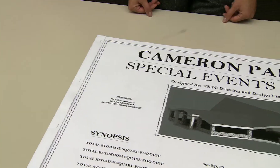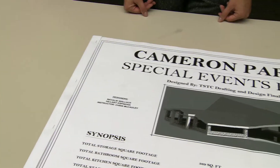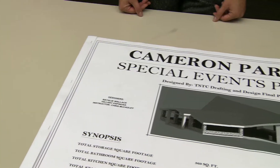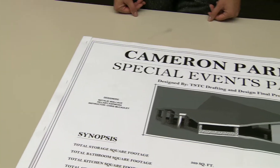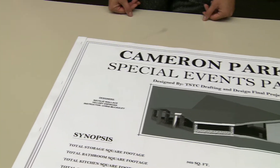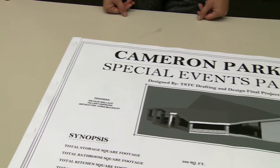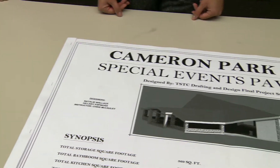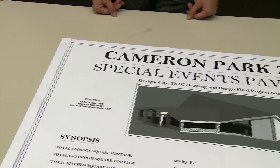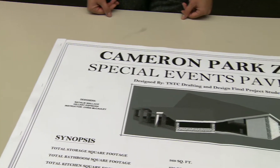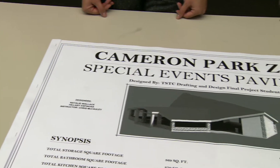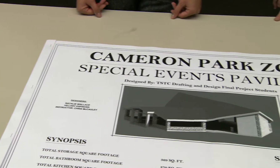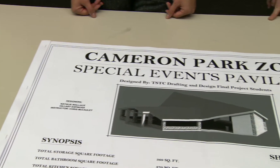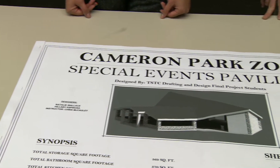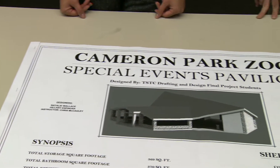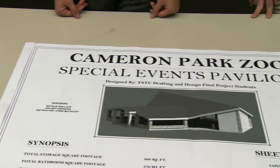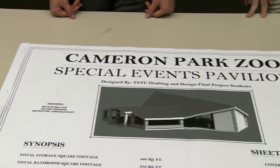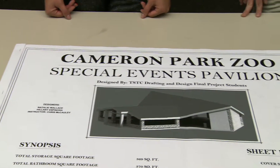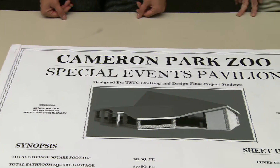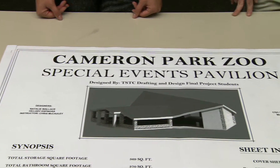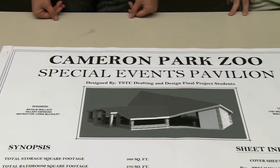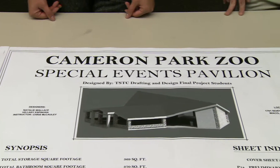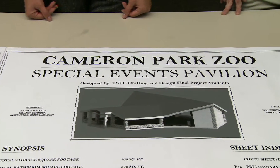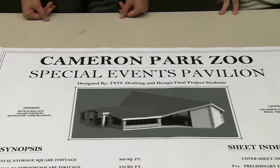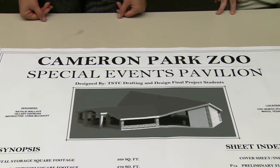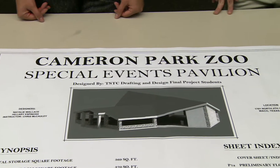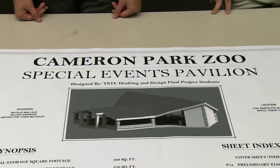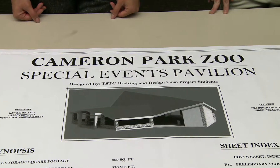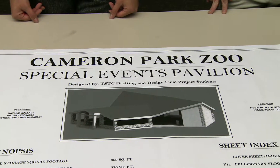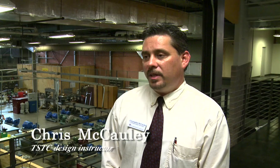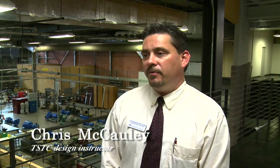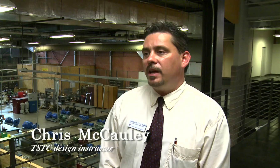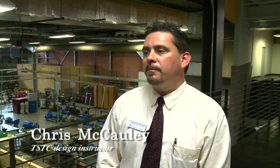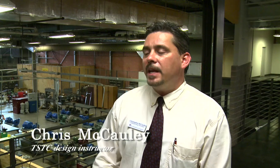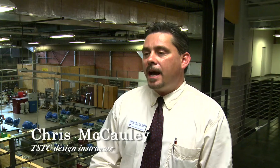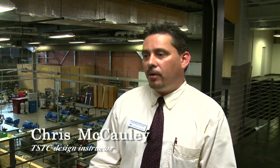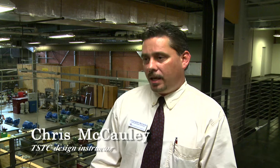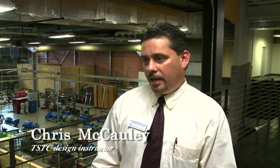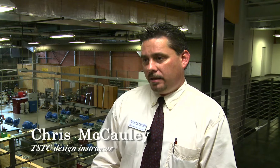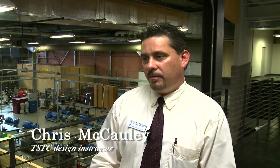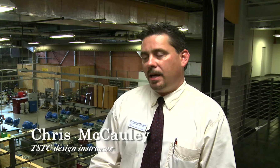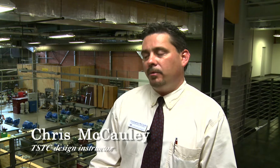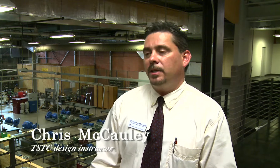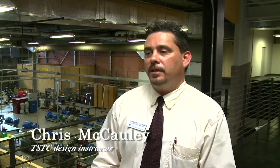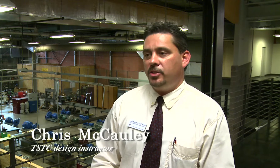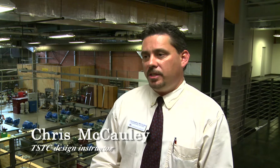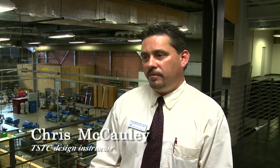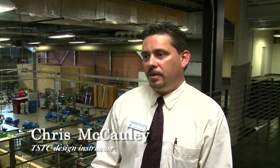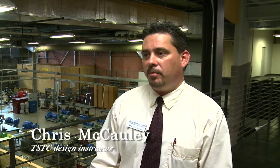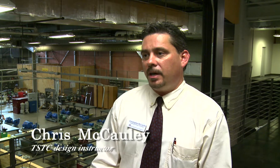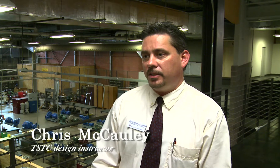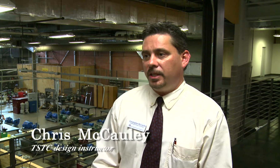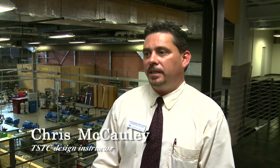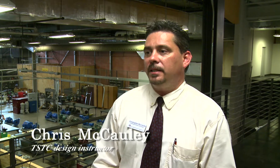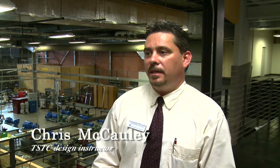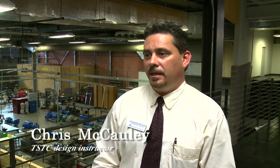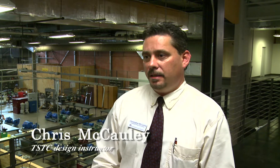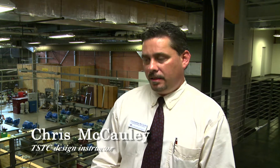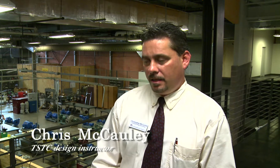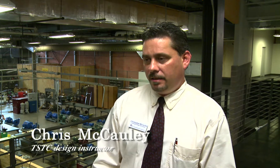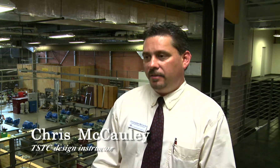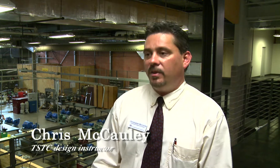us and giving us their ideas. We developed an outline of how we could achieve their